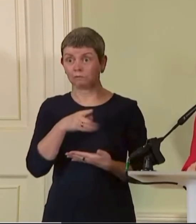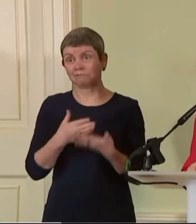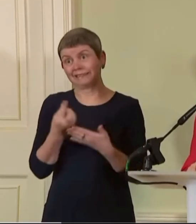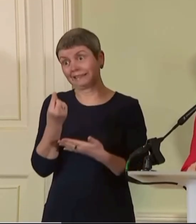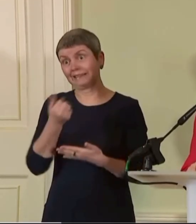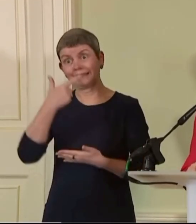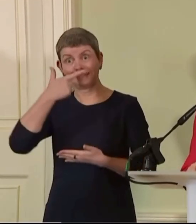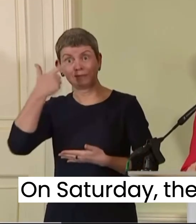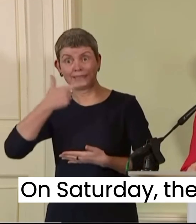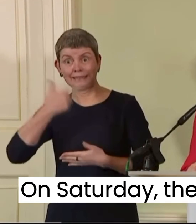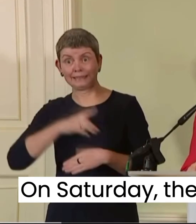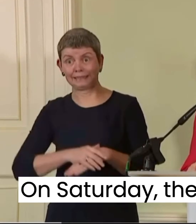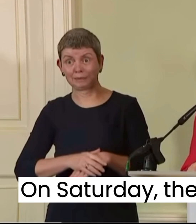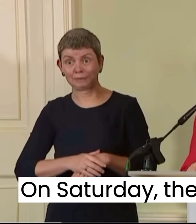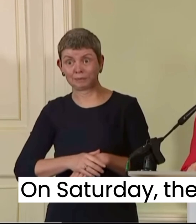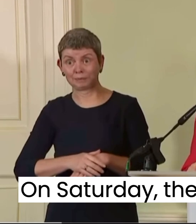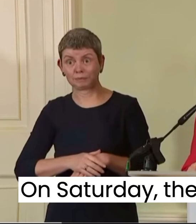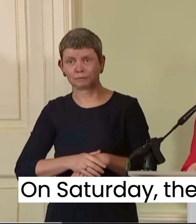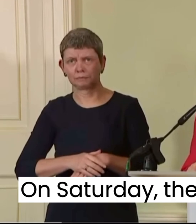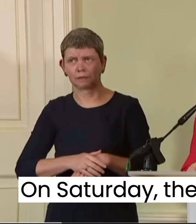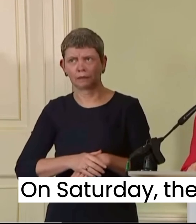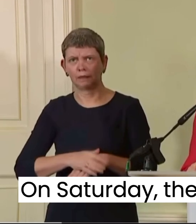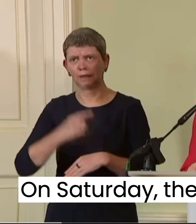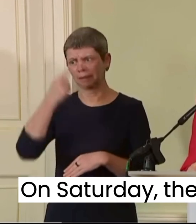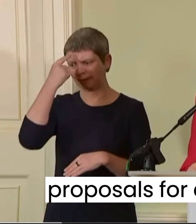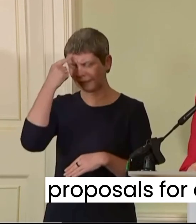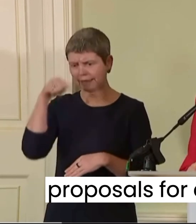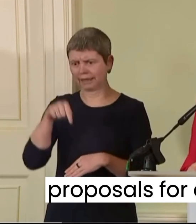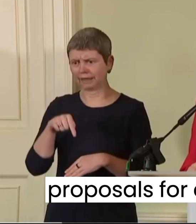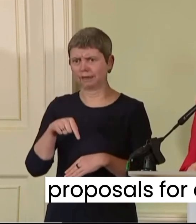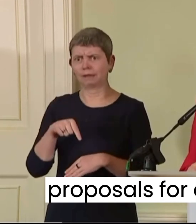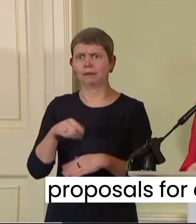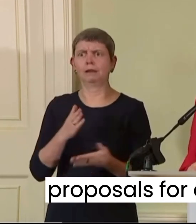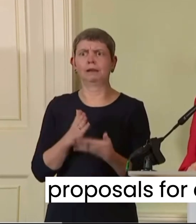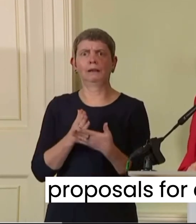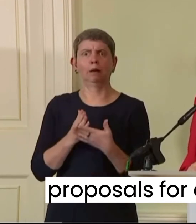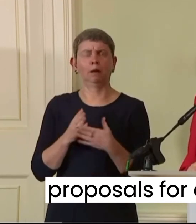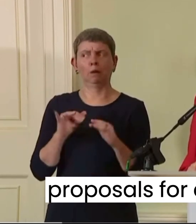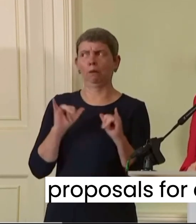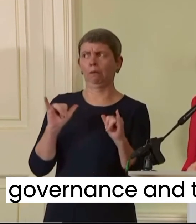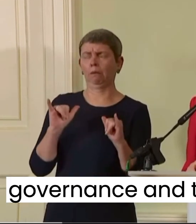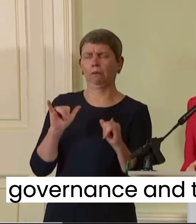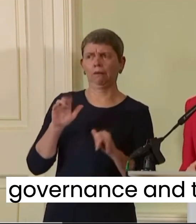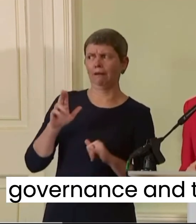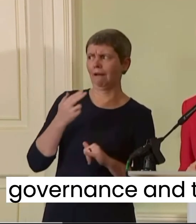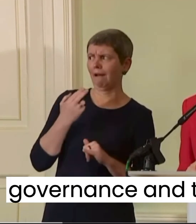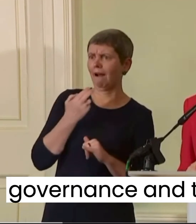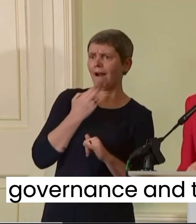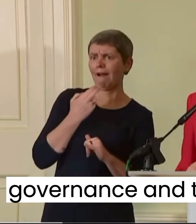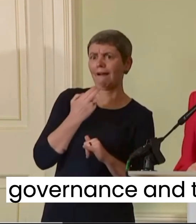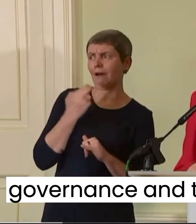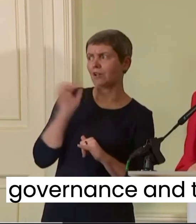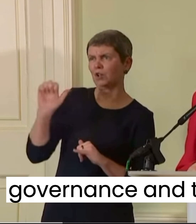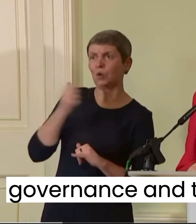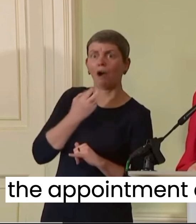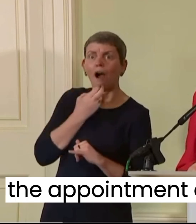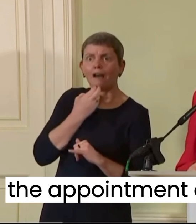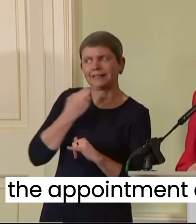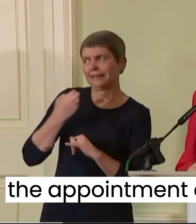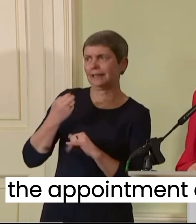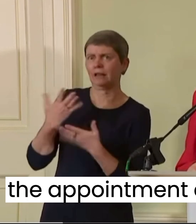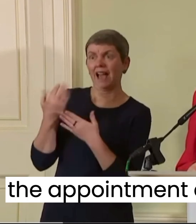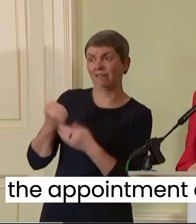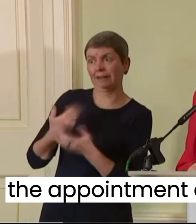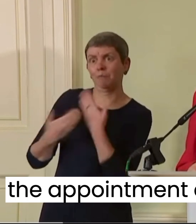£272,000. On Saturday, the party's NEC approved proposals for an internal review of governance and transparency, as well as